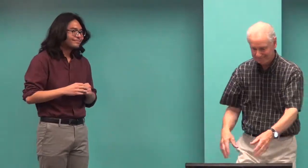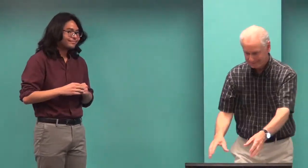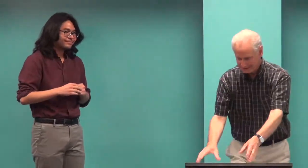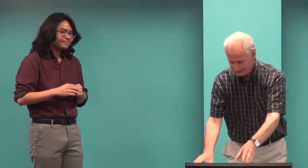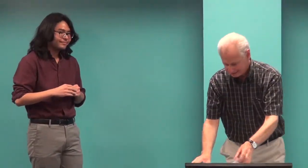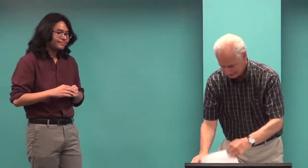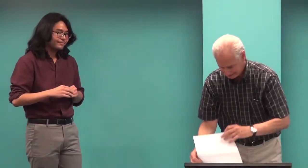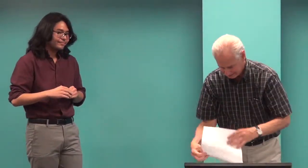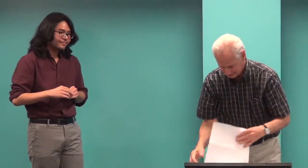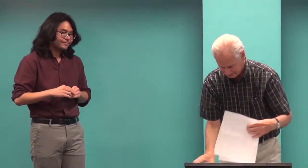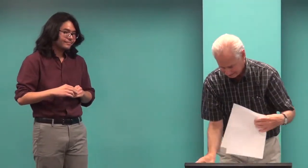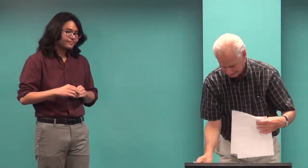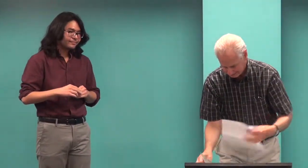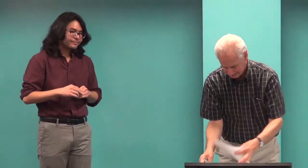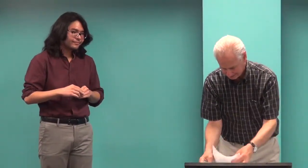Yes.